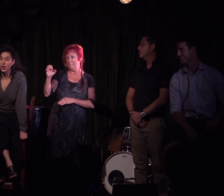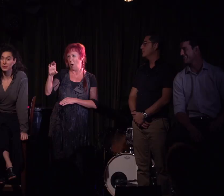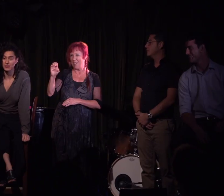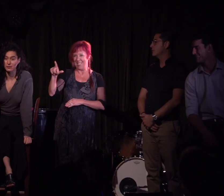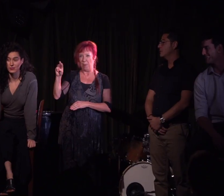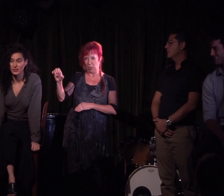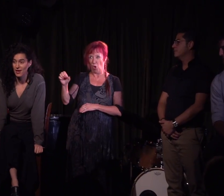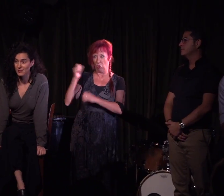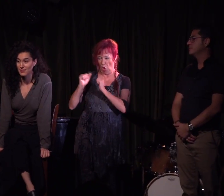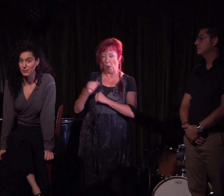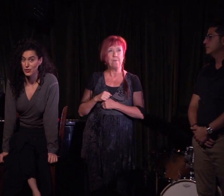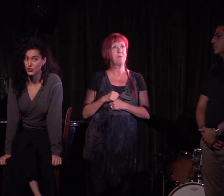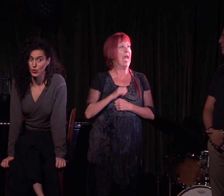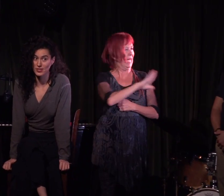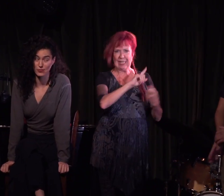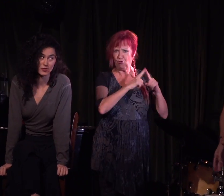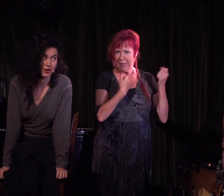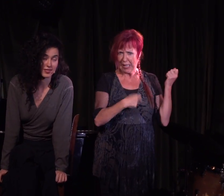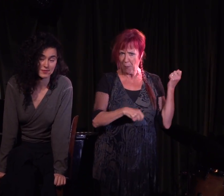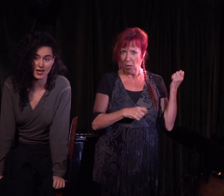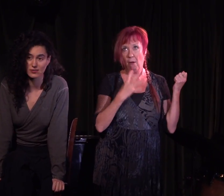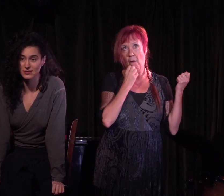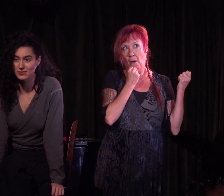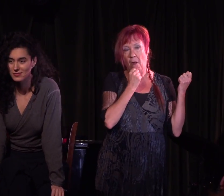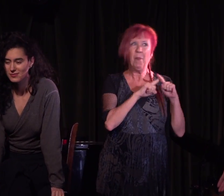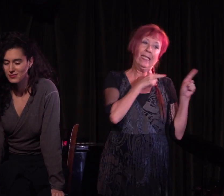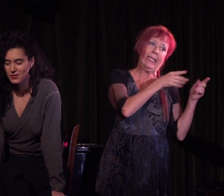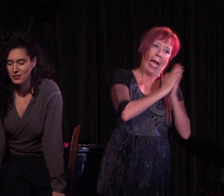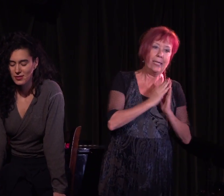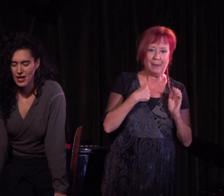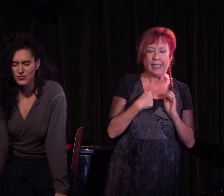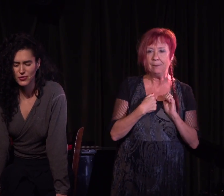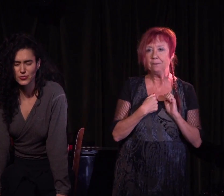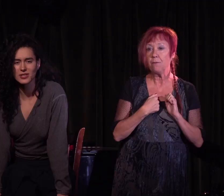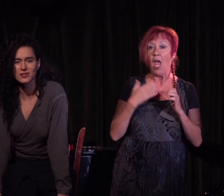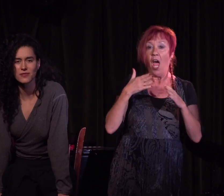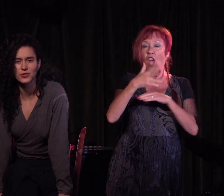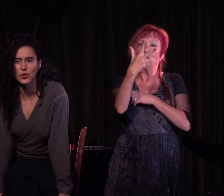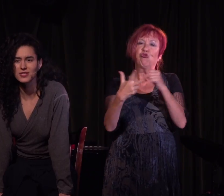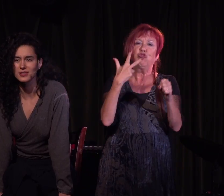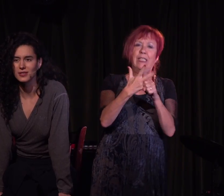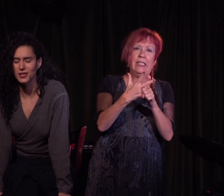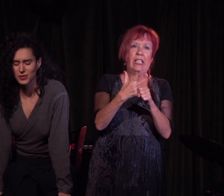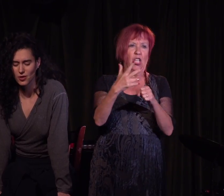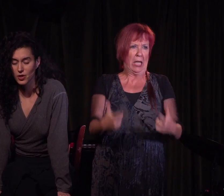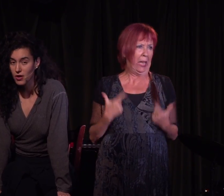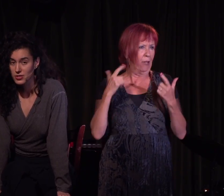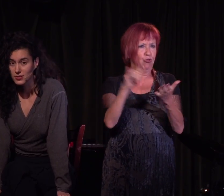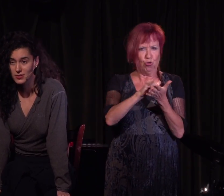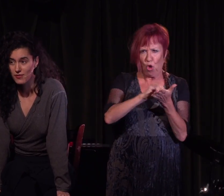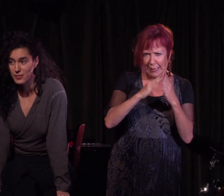his guitar player friend was handsome, but Joe was the one who asked me out. After 3 years of New York City, I had